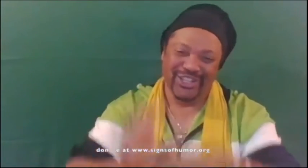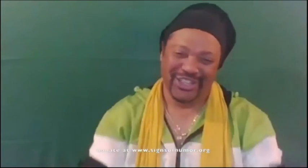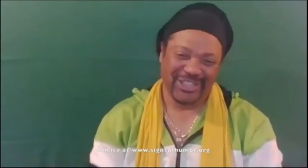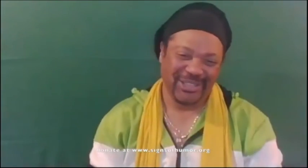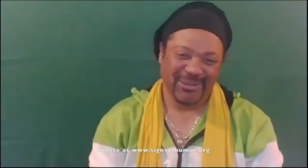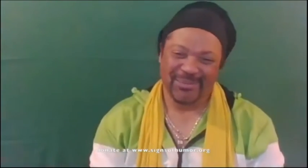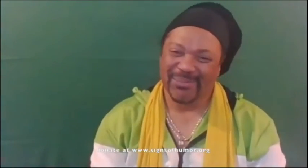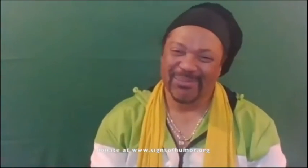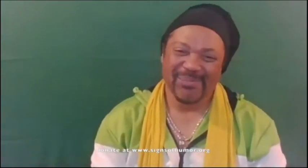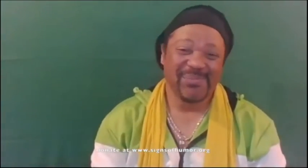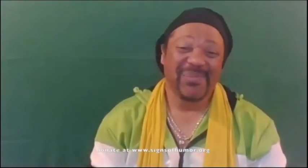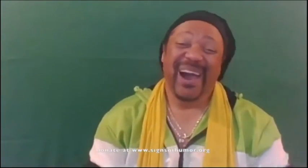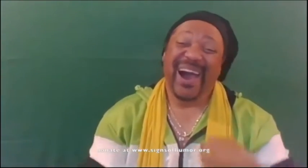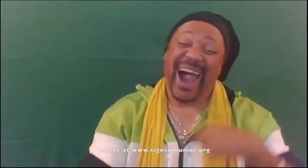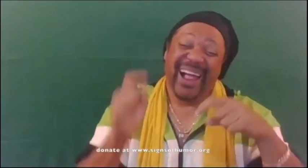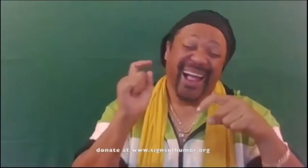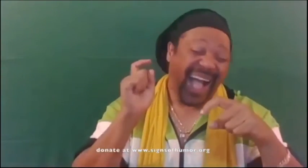My best memories come from me growing up in the church, y'all.